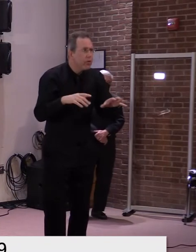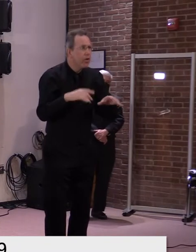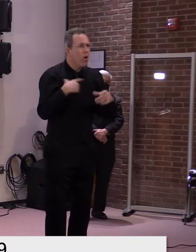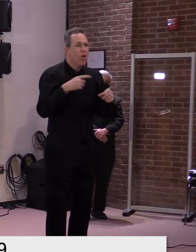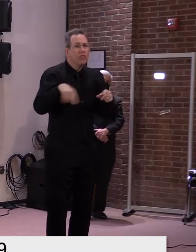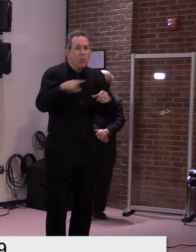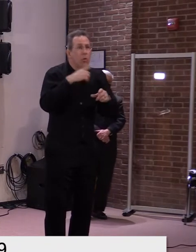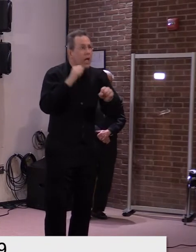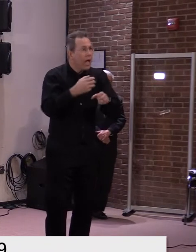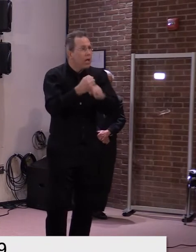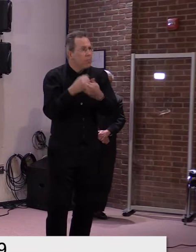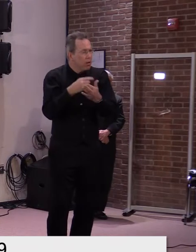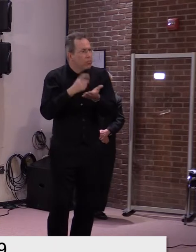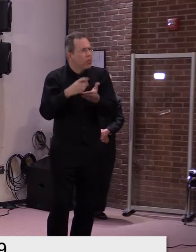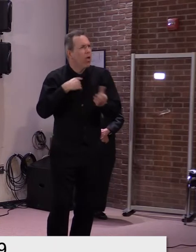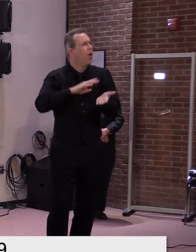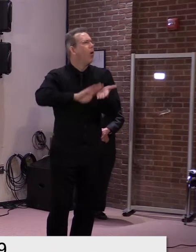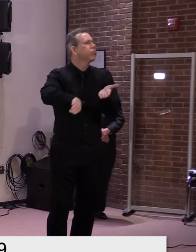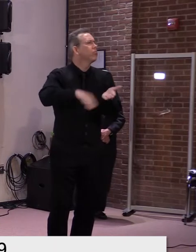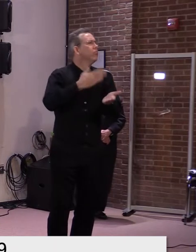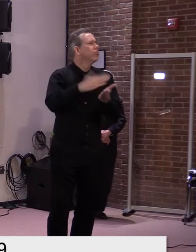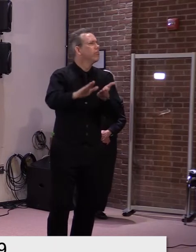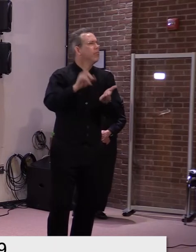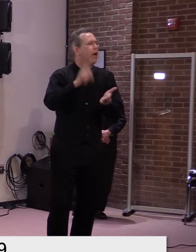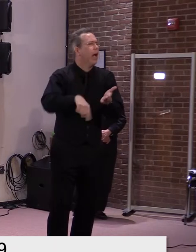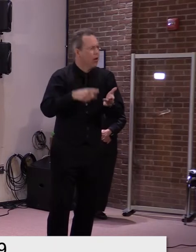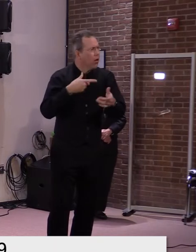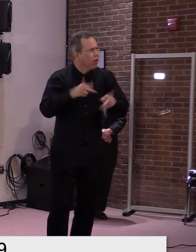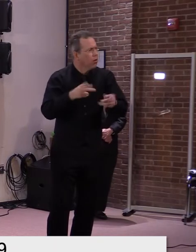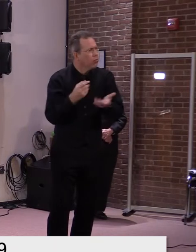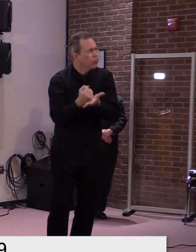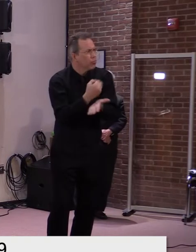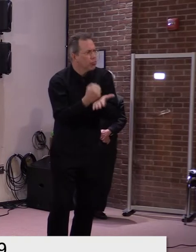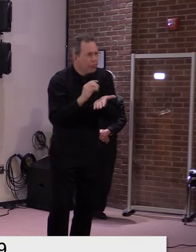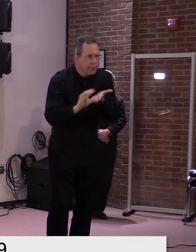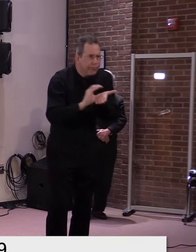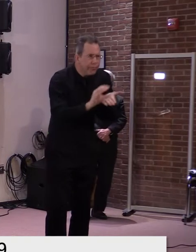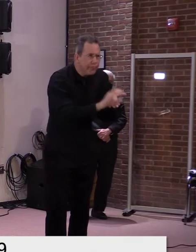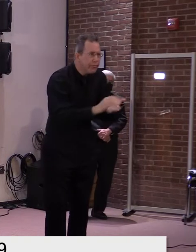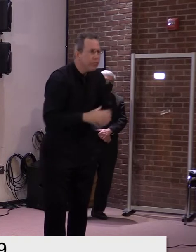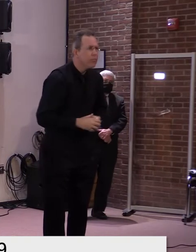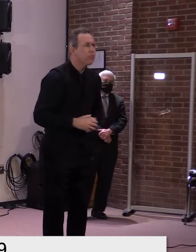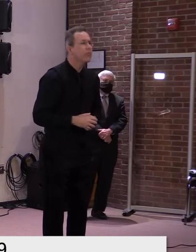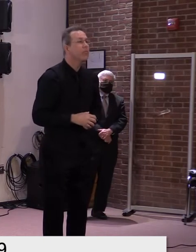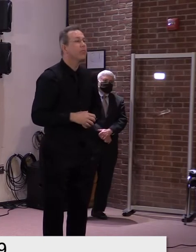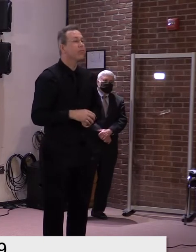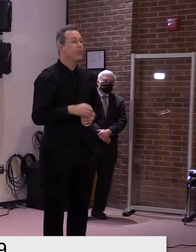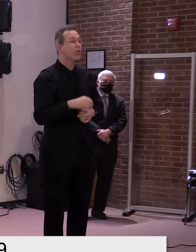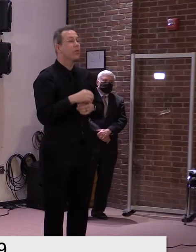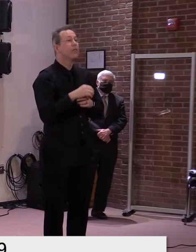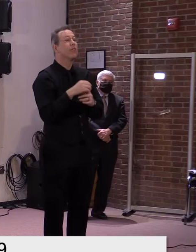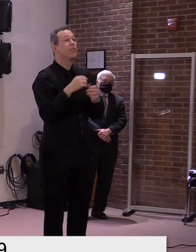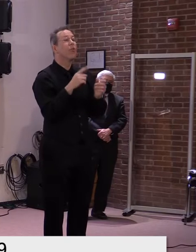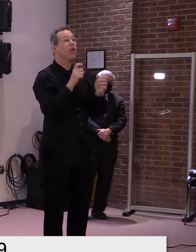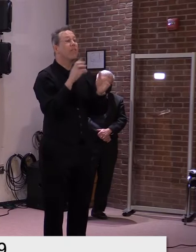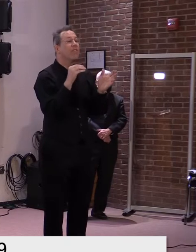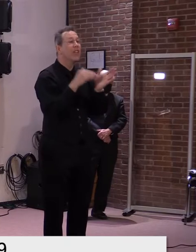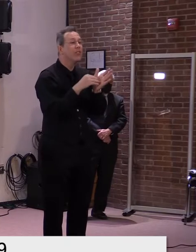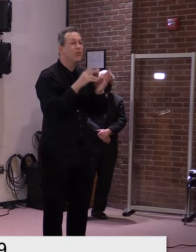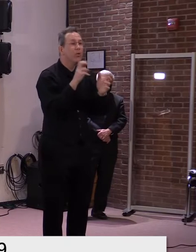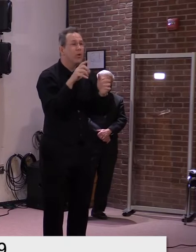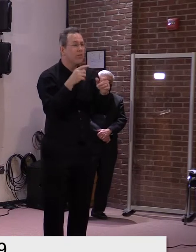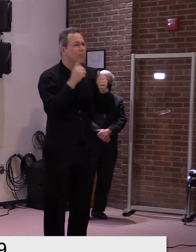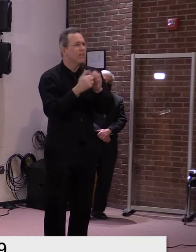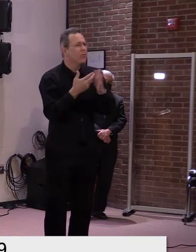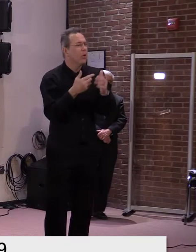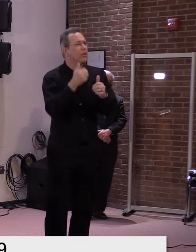return. The $10,200 exclusion is a per-person exclusion. So a qualifying